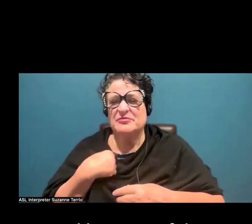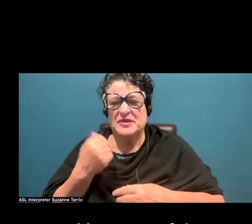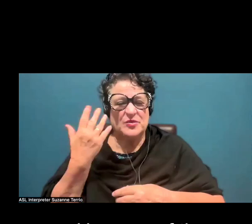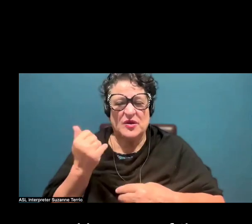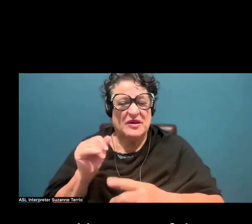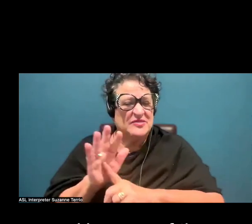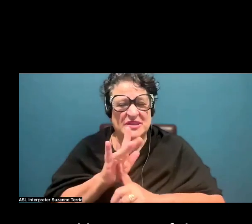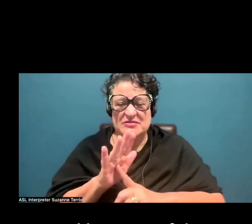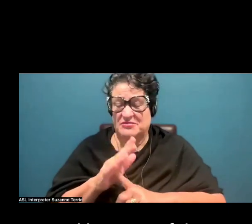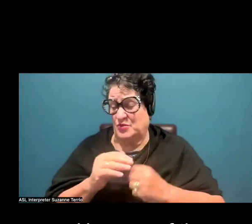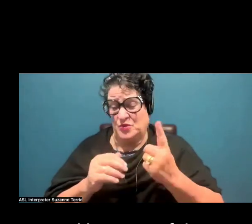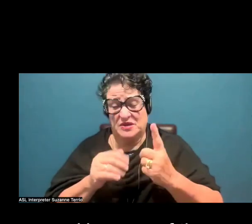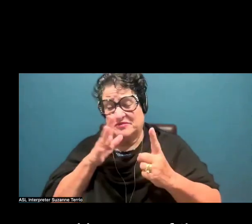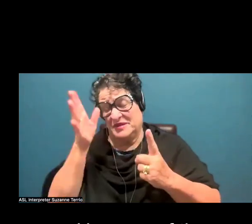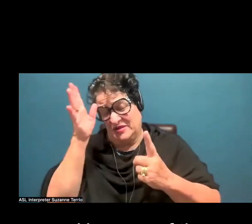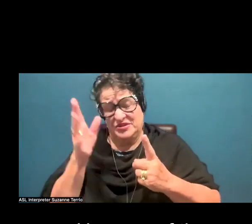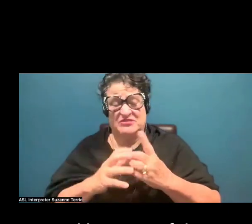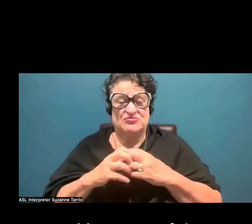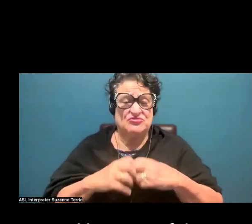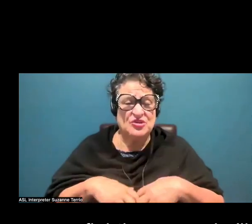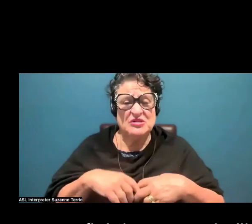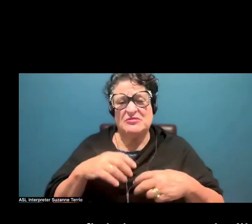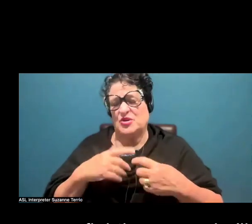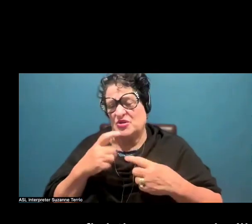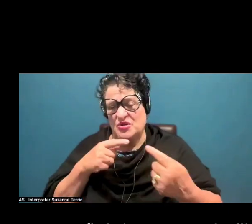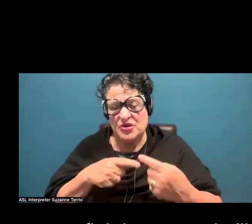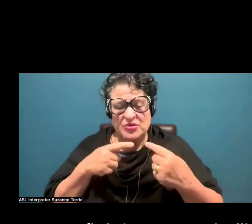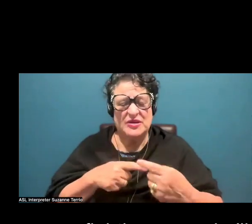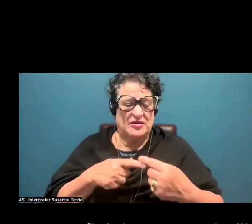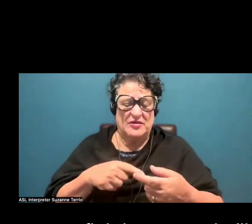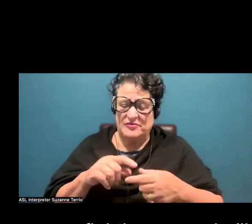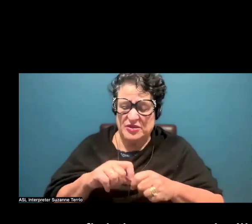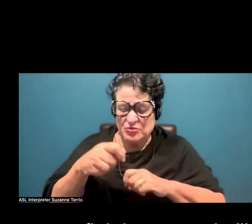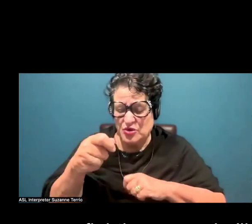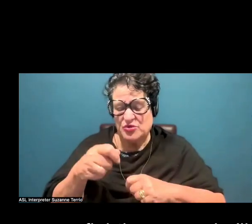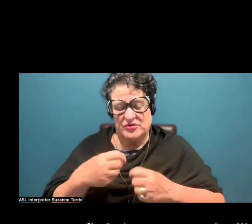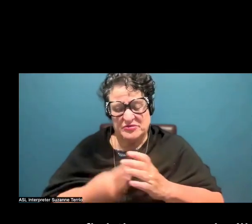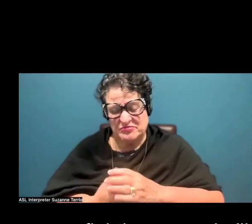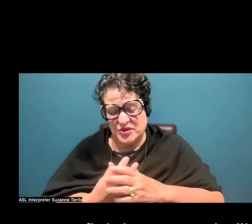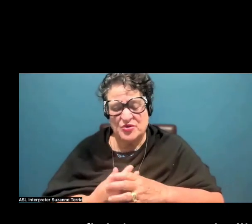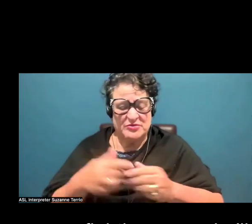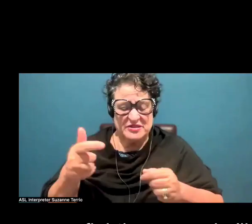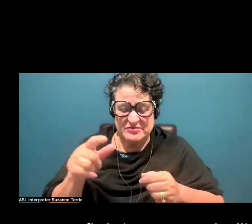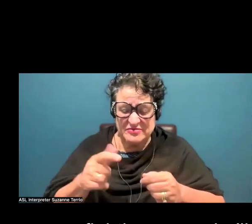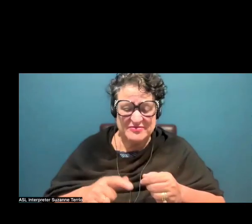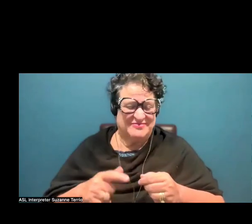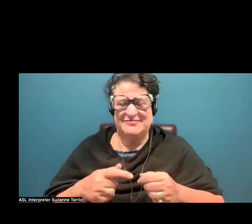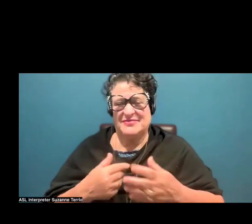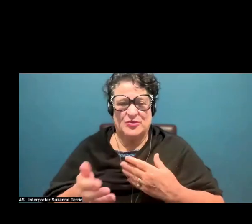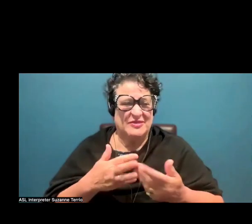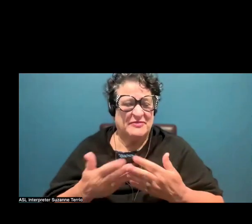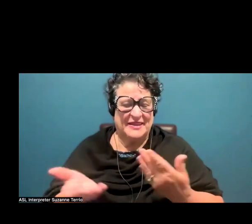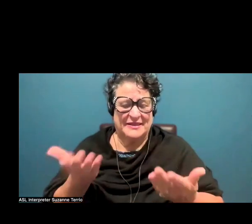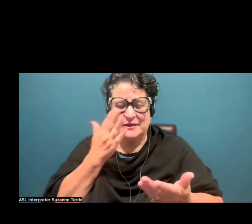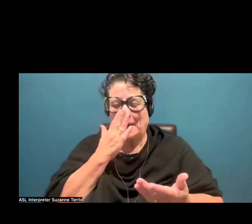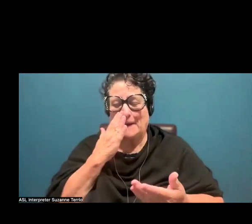the parents broken down, or are they arguing about the program, fighting over who'll read what poem in what order, as if what they say matters?